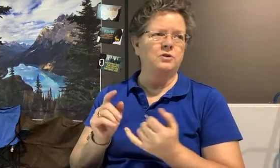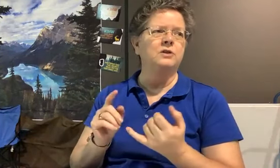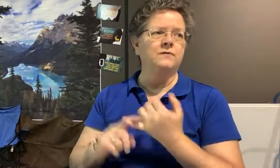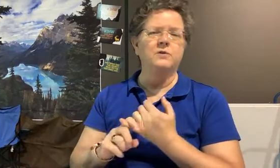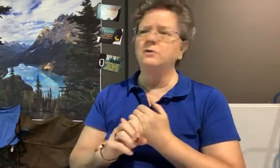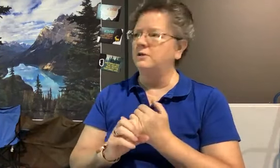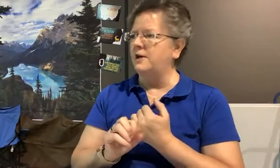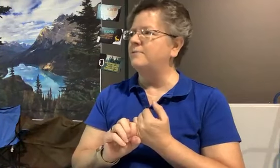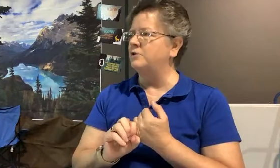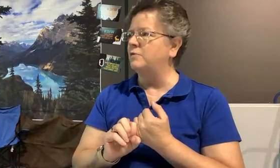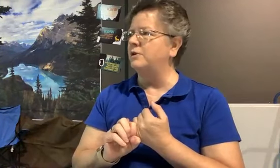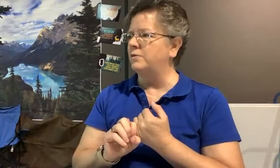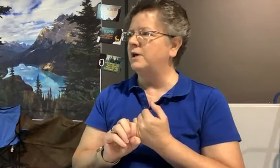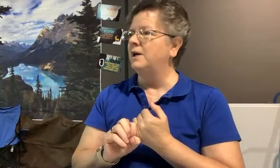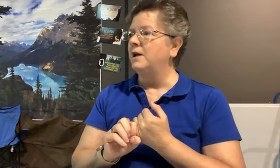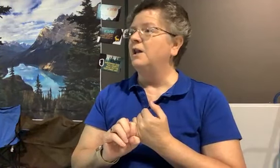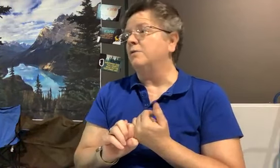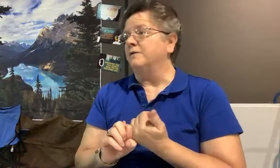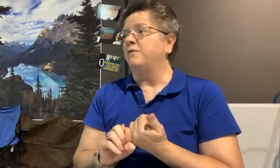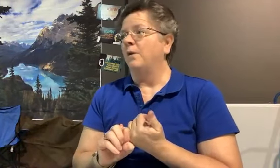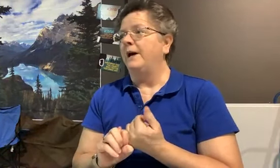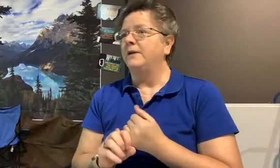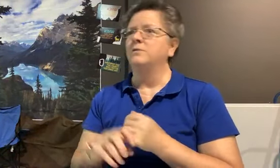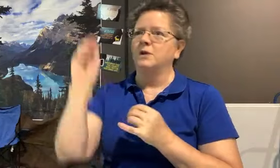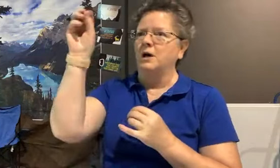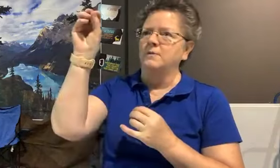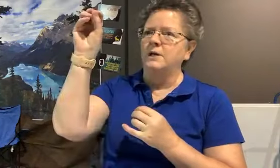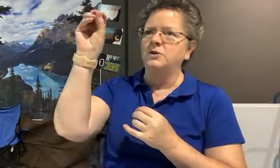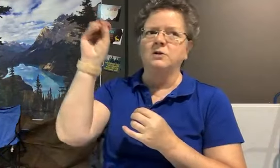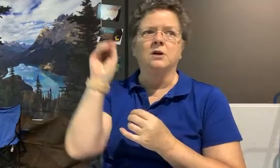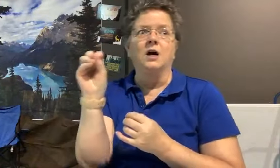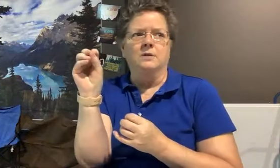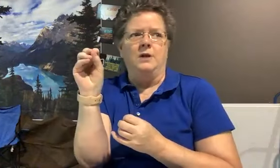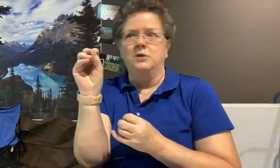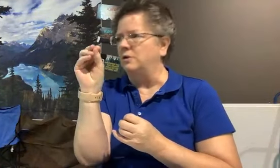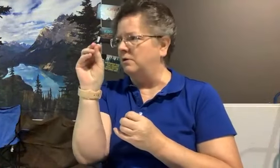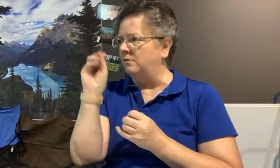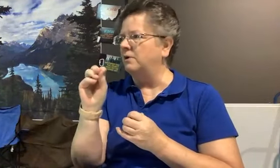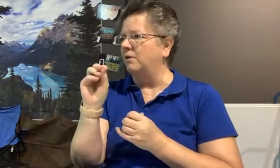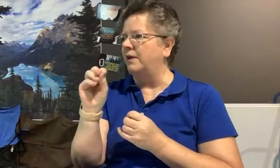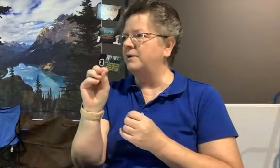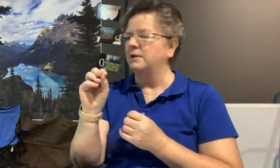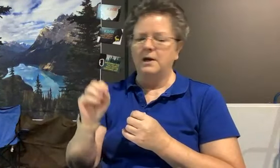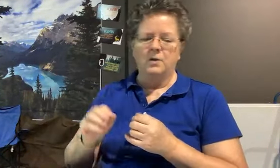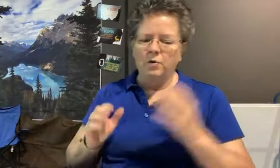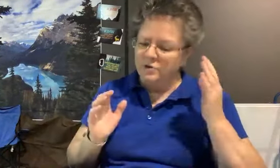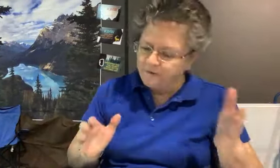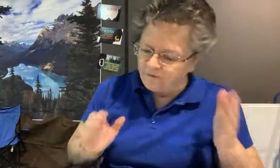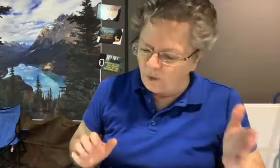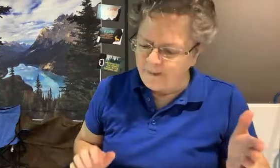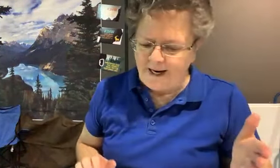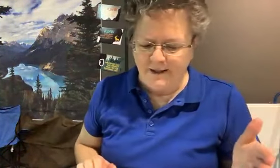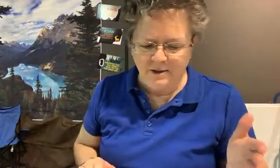churches in chapter 2 and 3? And there was a format, there was a condemnation, all that. Well, there's a format